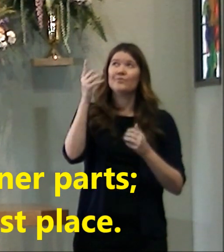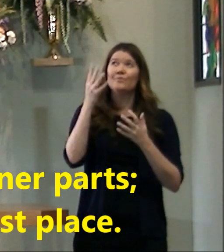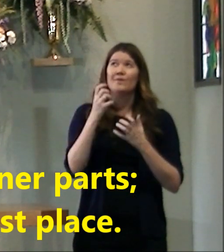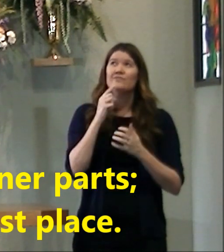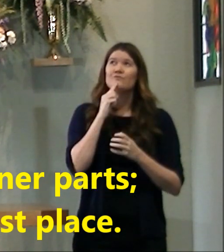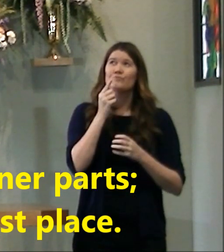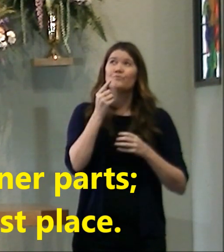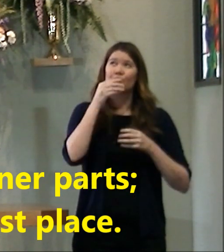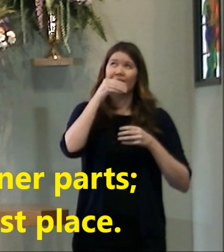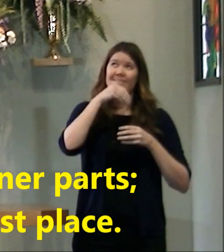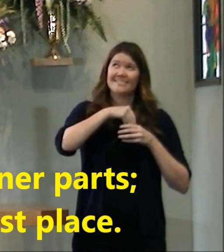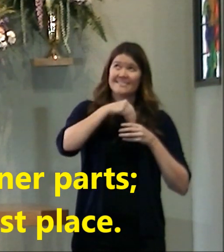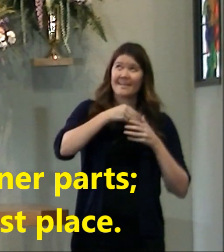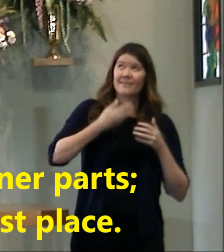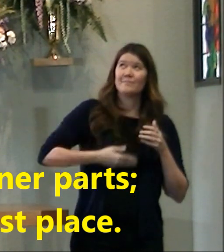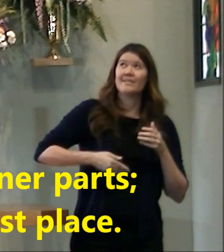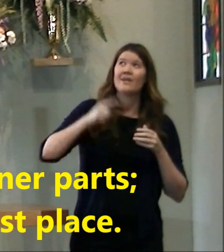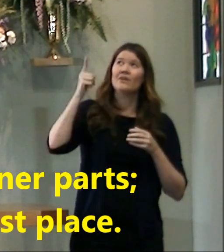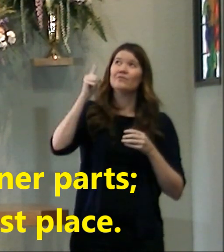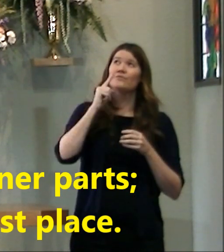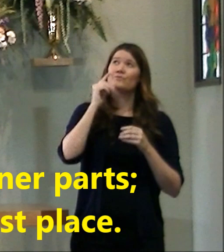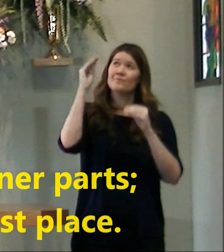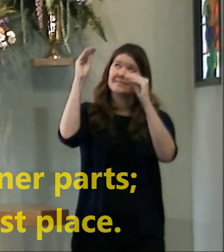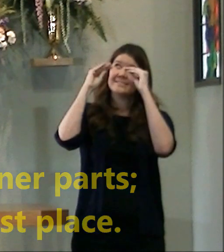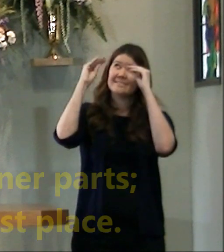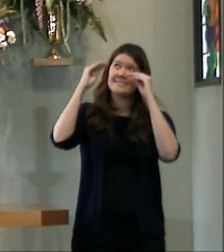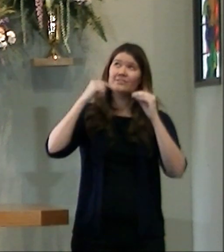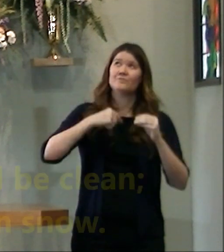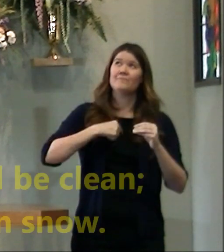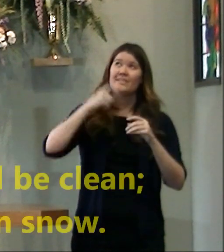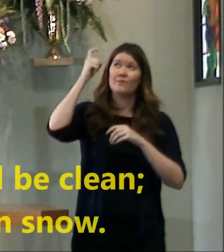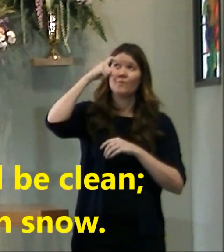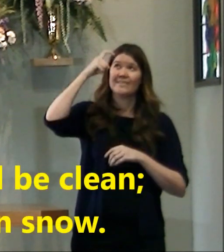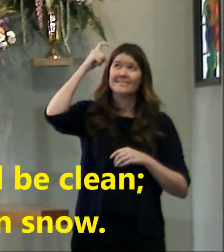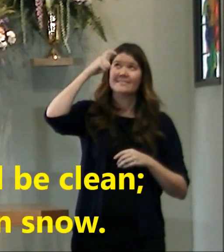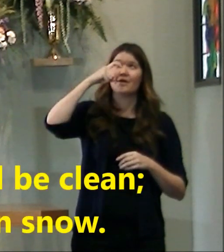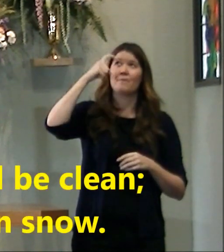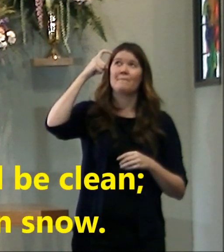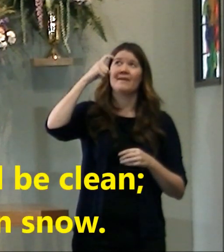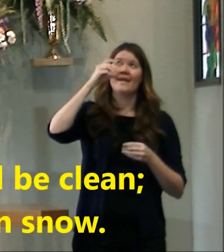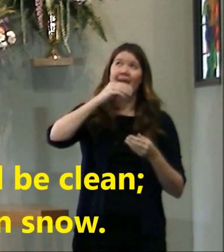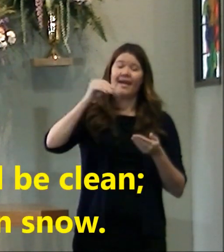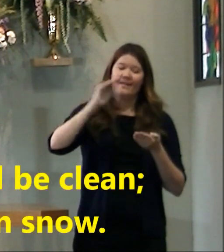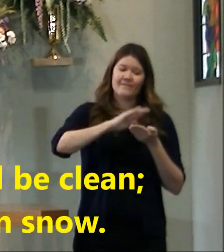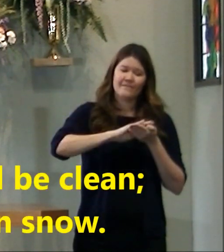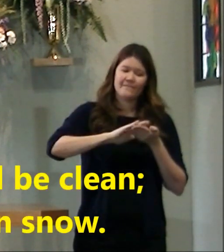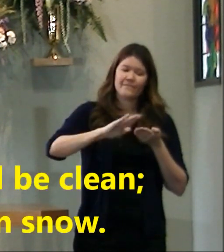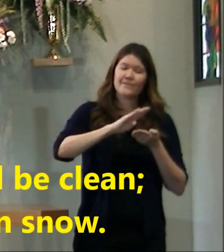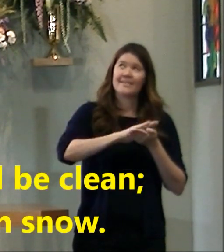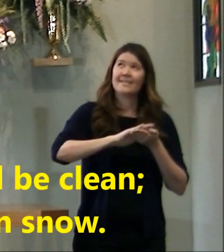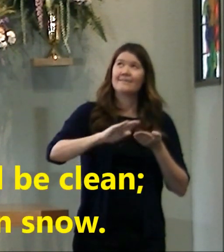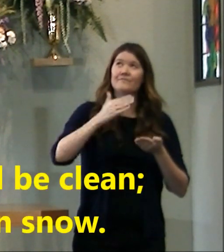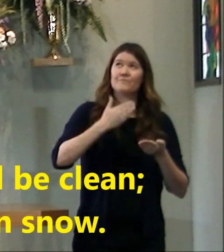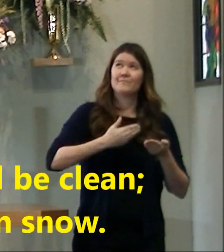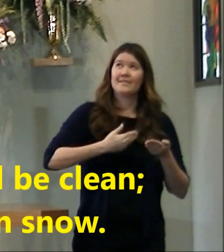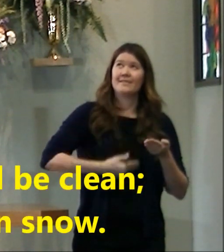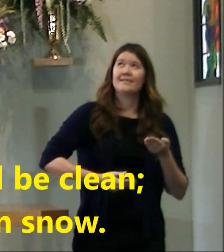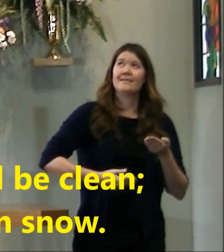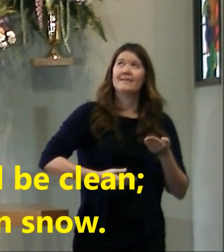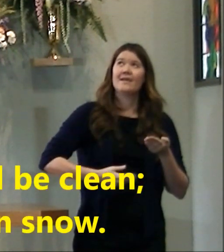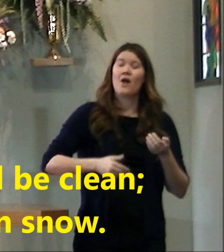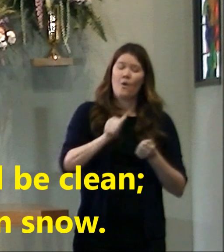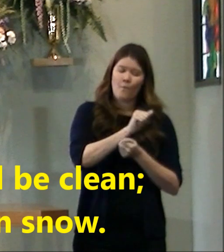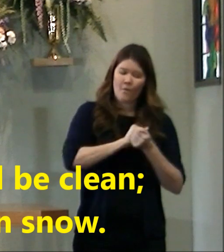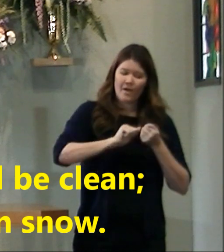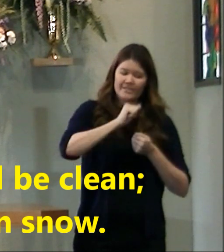parts. You teach me wisdom in the inmost place. Clean me with hyssop, and I will be clean.